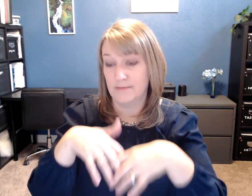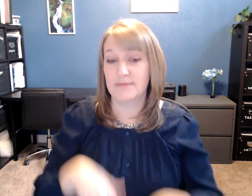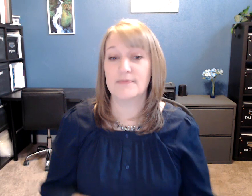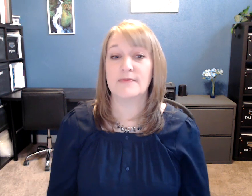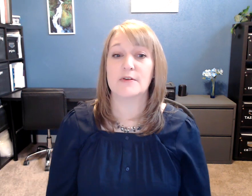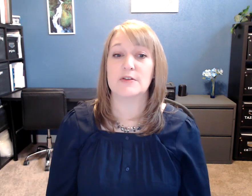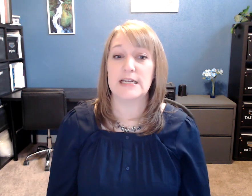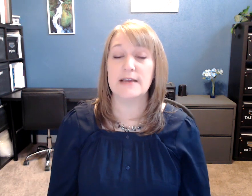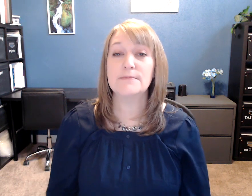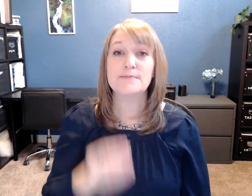so I'll do that again.